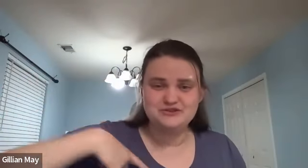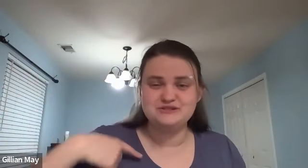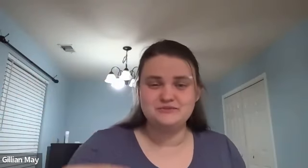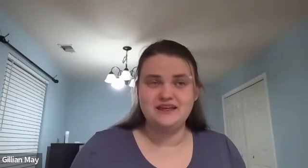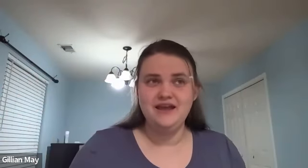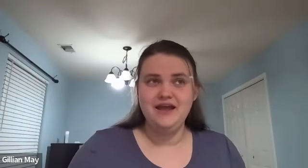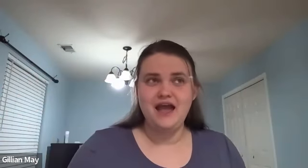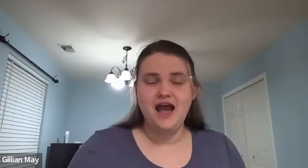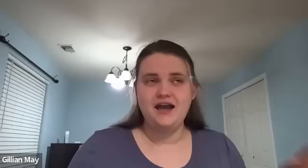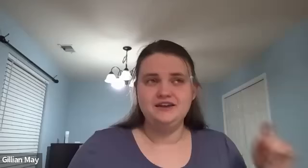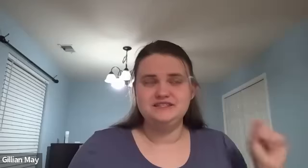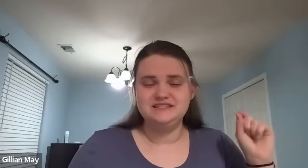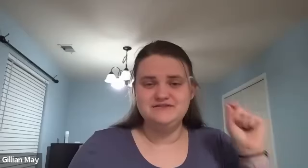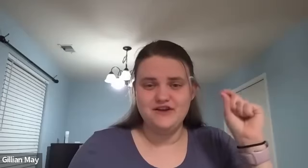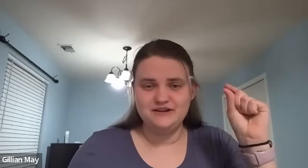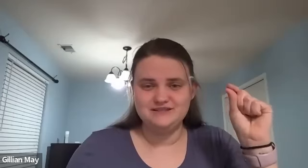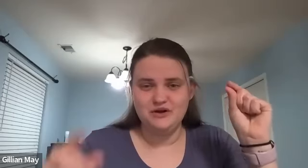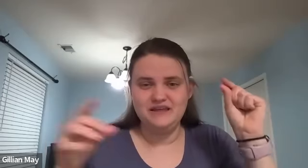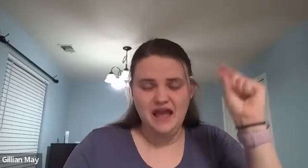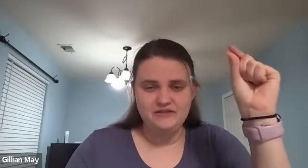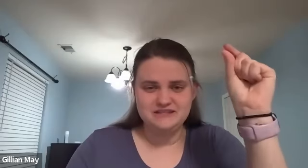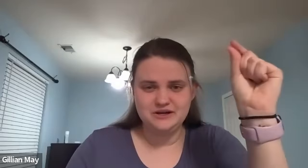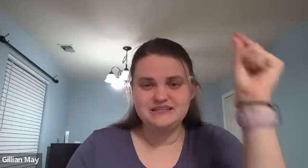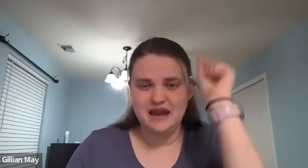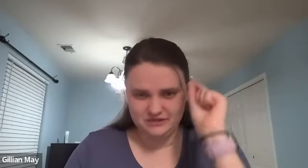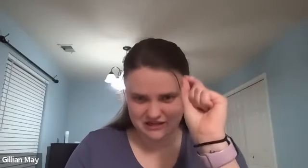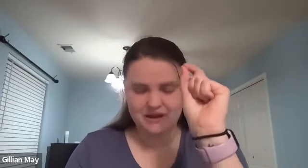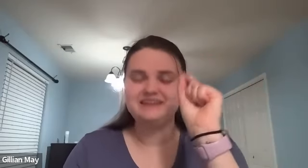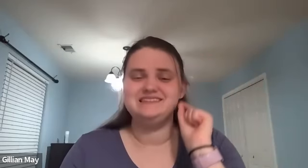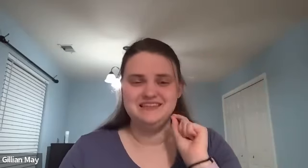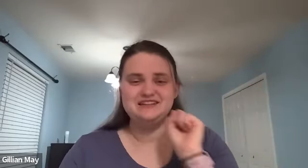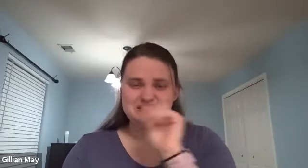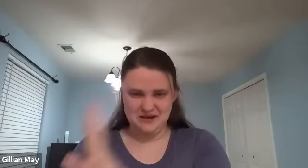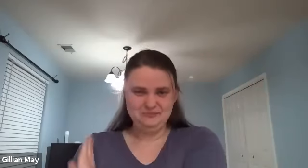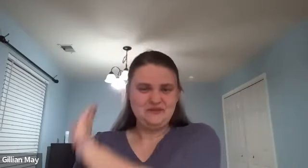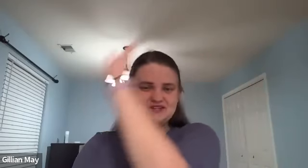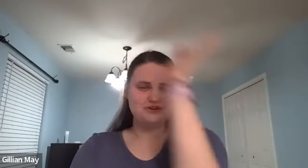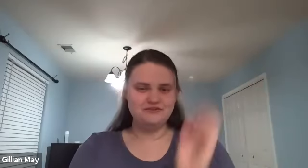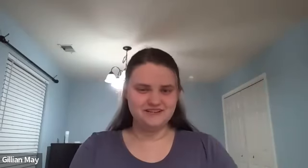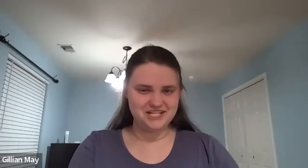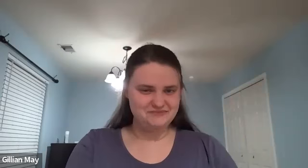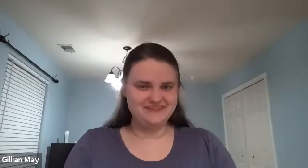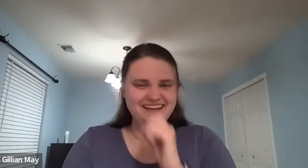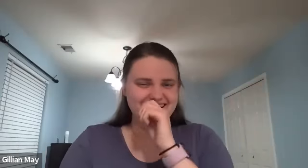always gonna be like, I could see very smallly how this works. And I will tell you, I can see that. So don't feel ashamed.